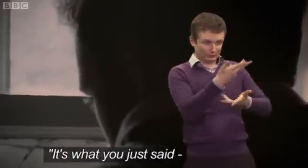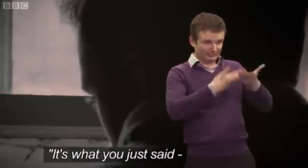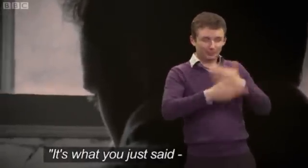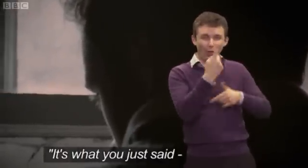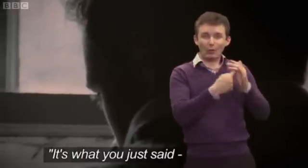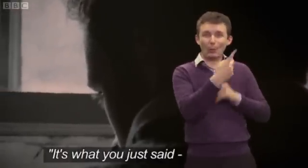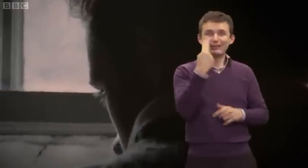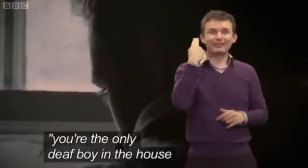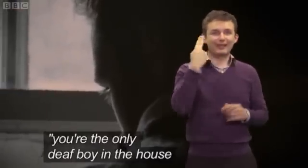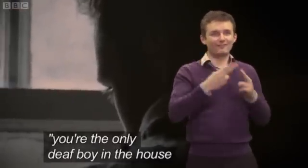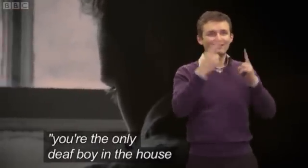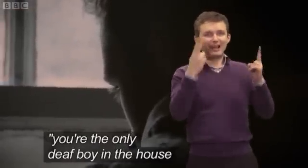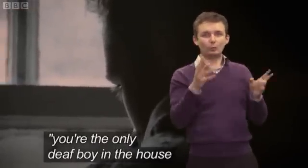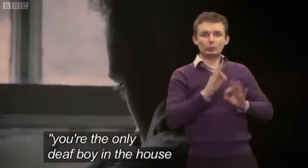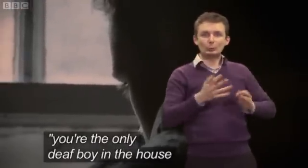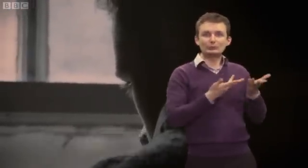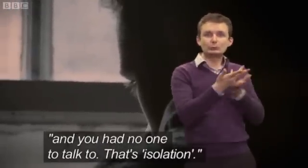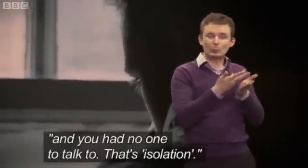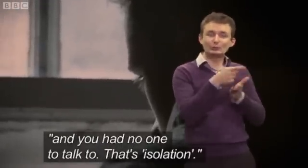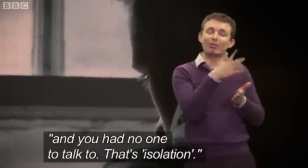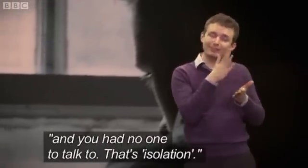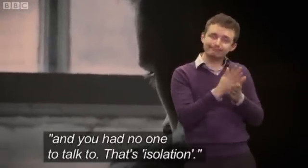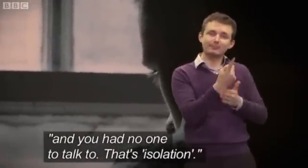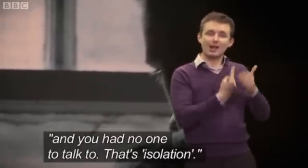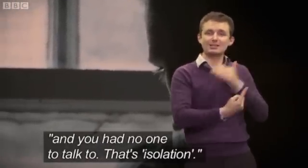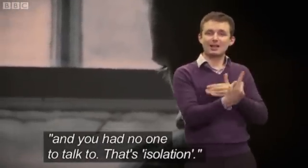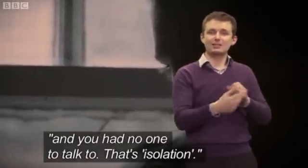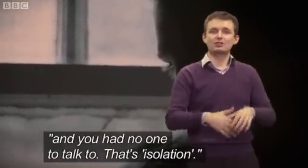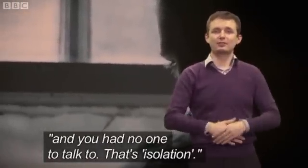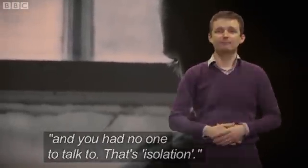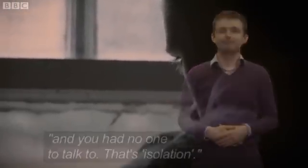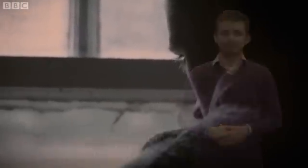You're the only deaf boy in the house and you had no one to talk to. That's isolation.